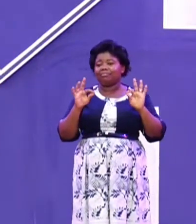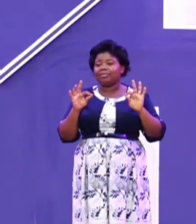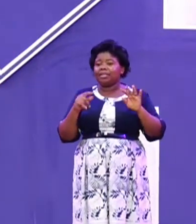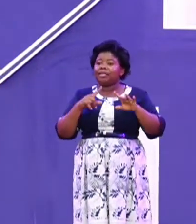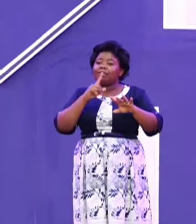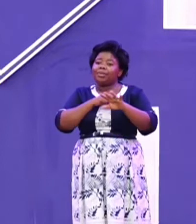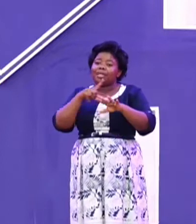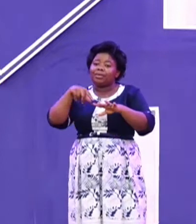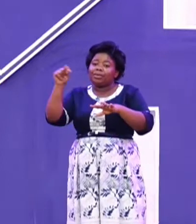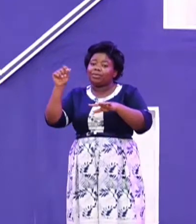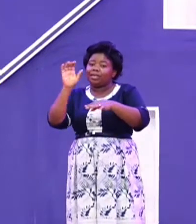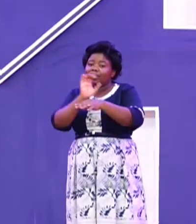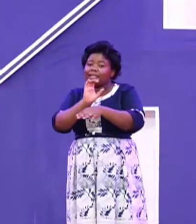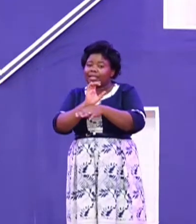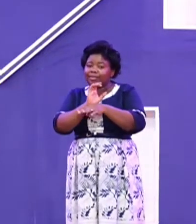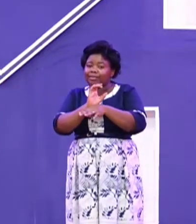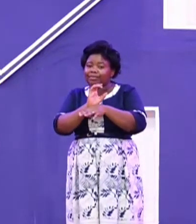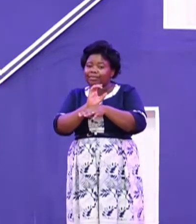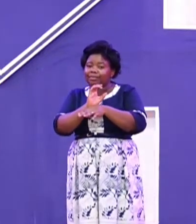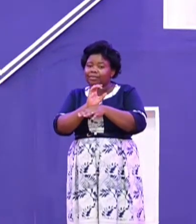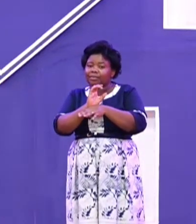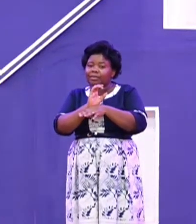Now when I went to pray in the church,